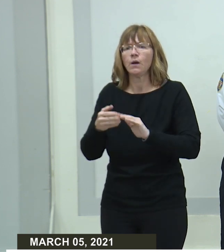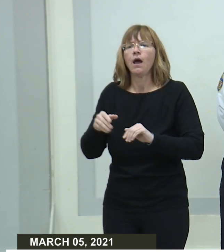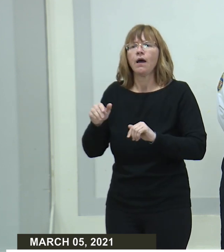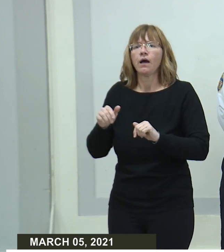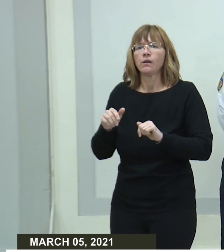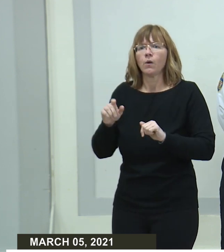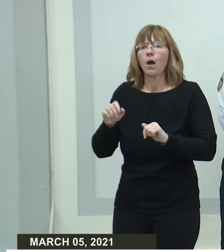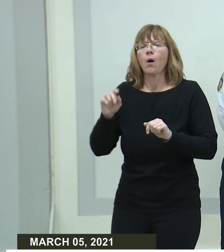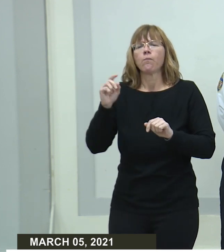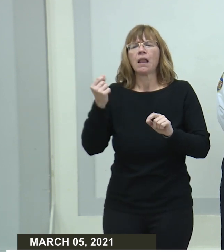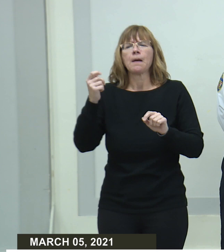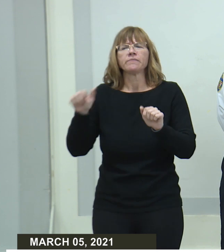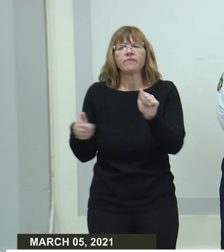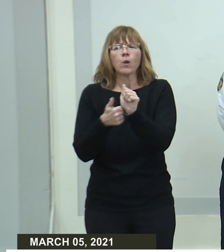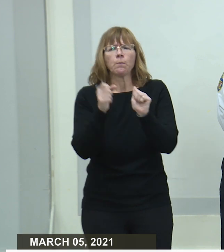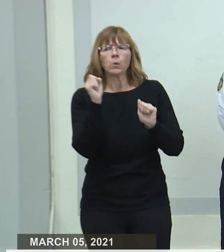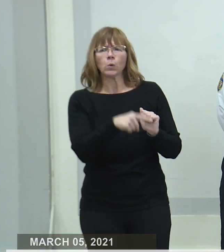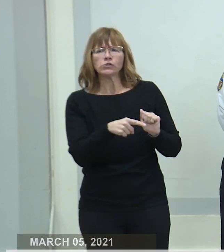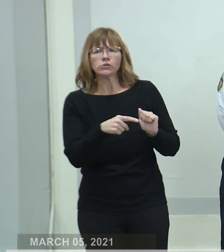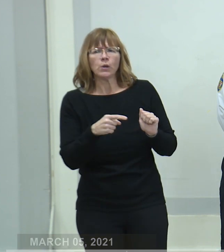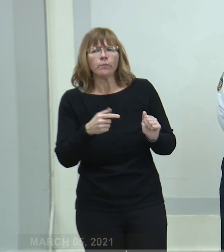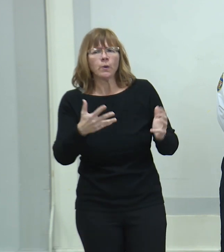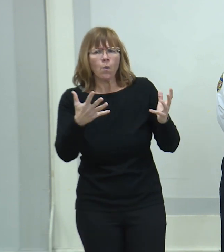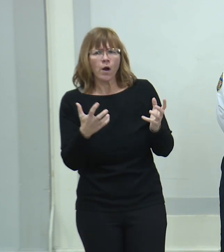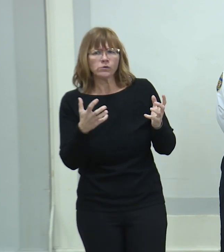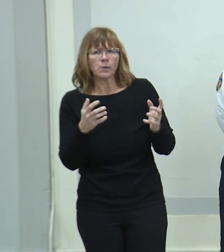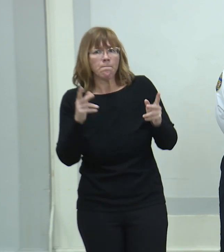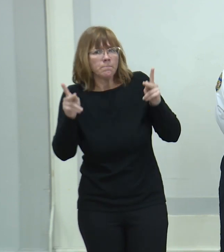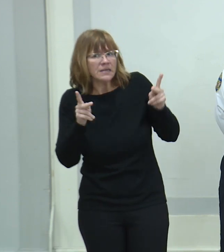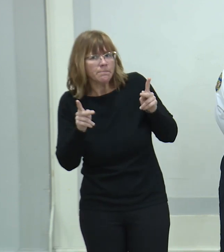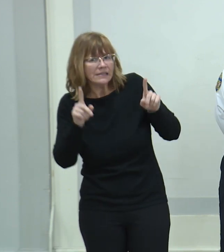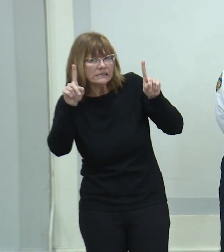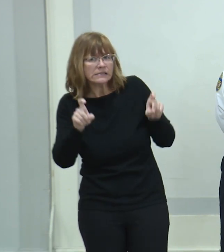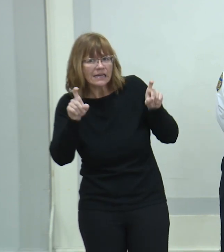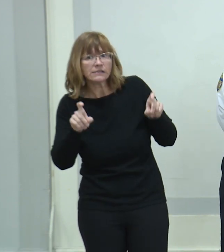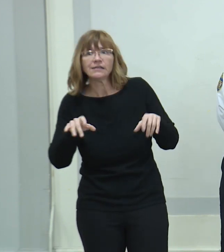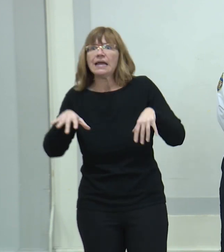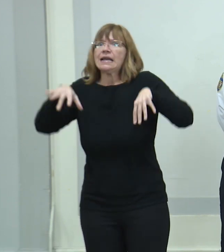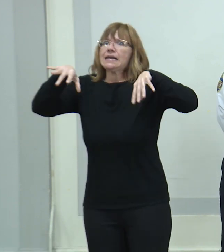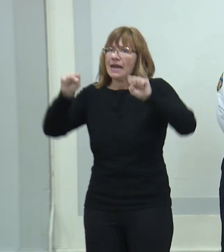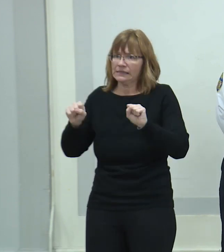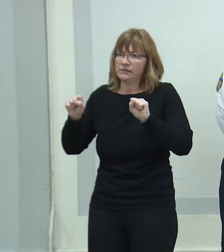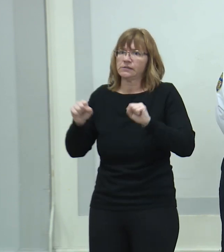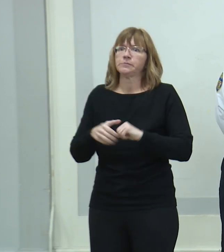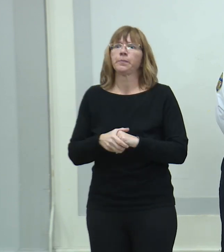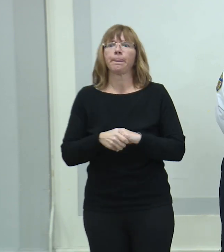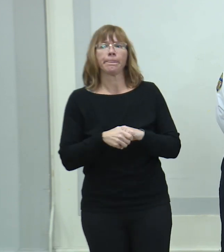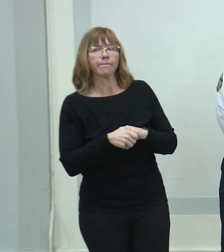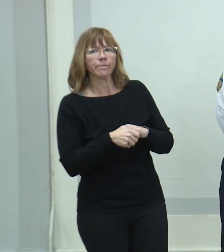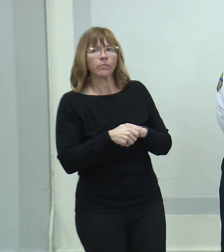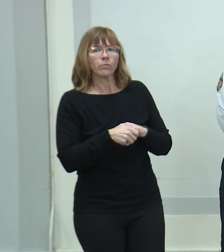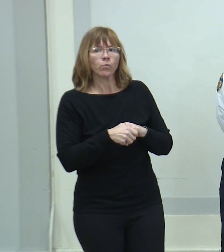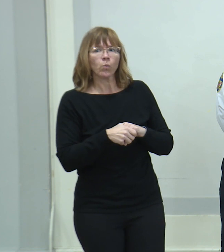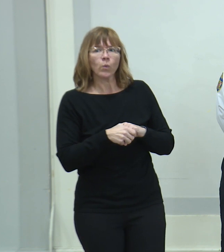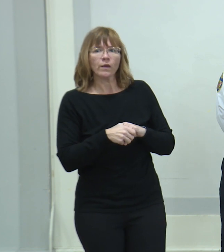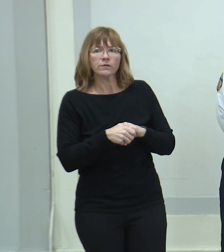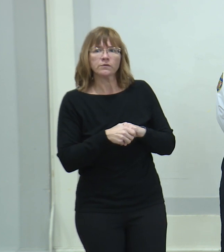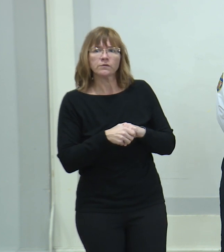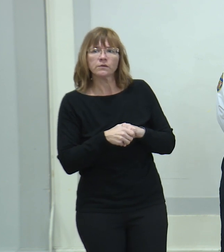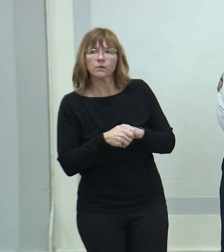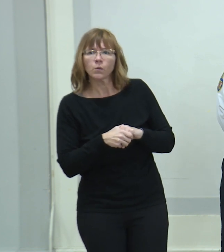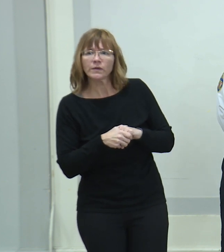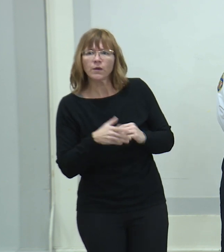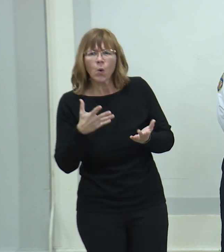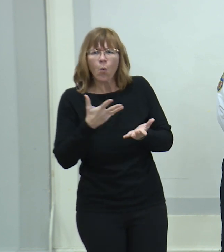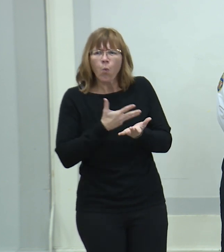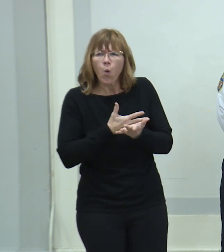we want people to get tested more there. Certainly they had a reason to because of the wastewater samples that were done. Did we get a good